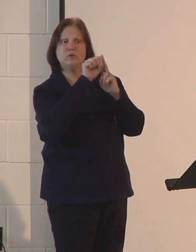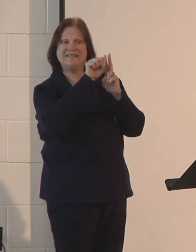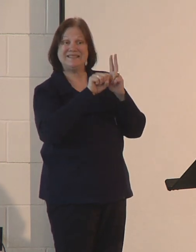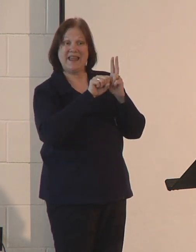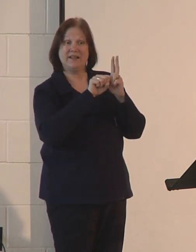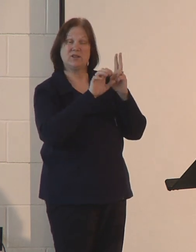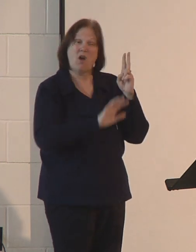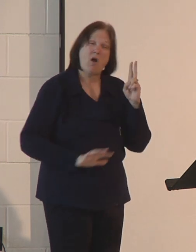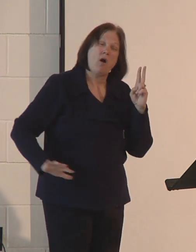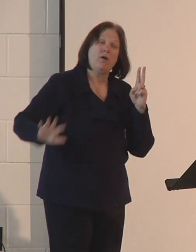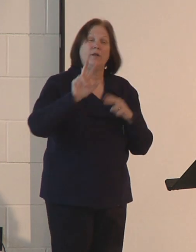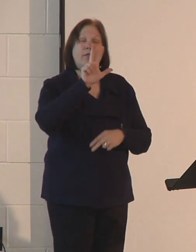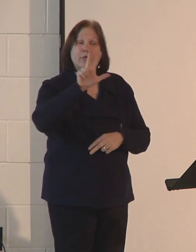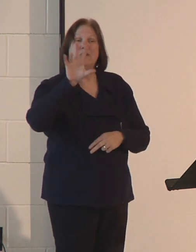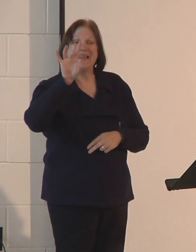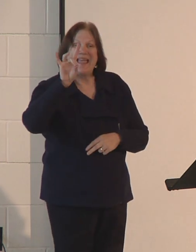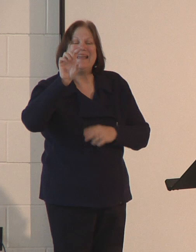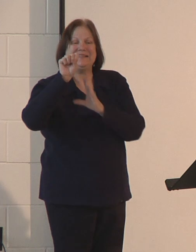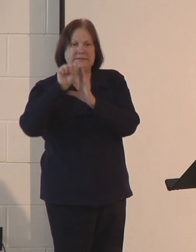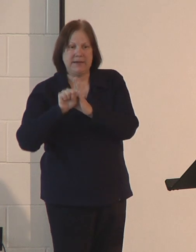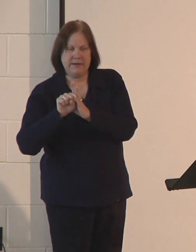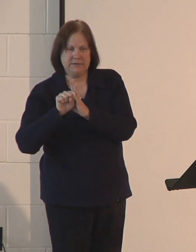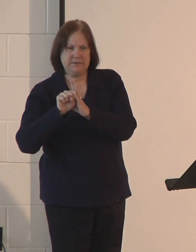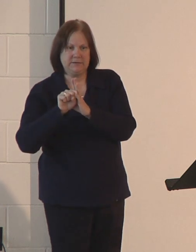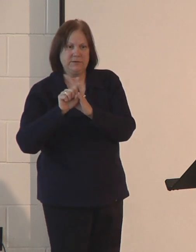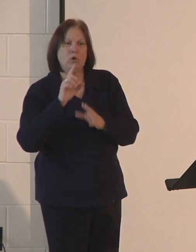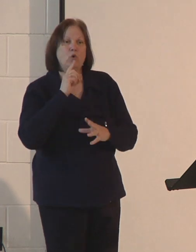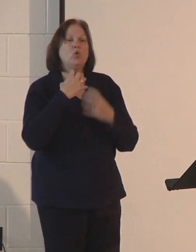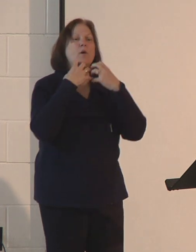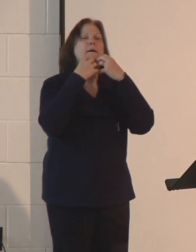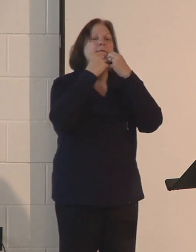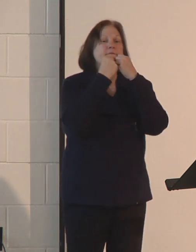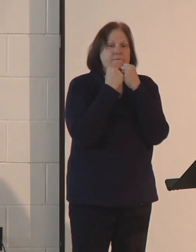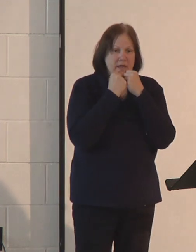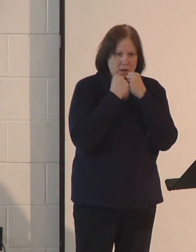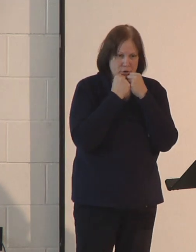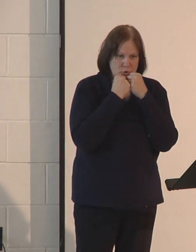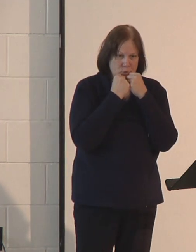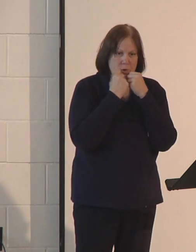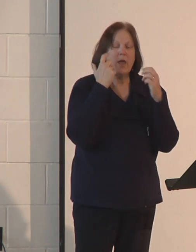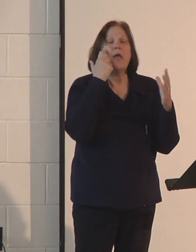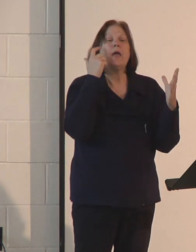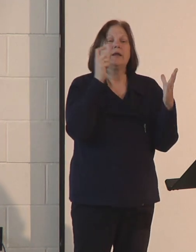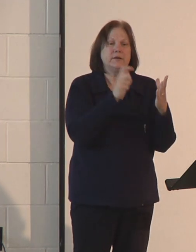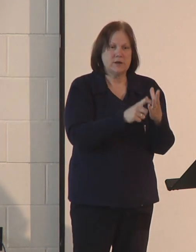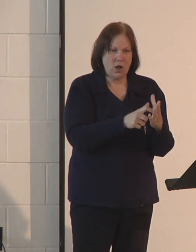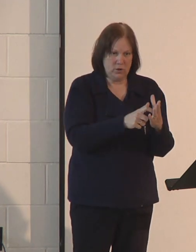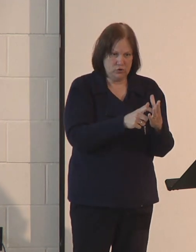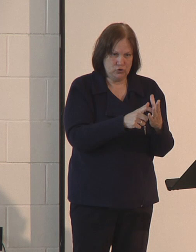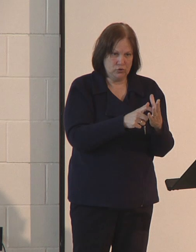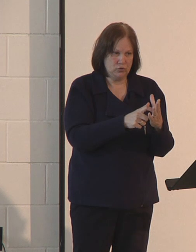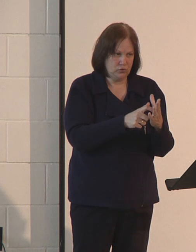out of the 38 states who value and it's acknowledged for